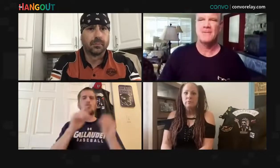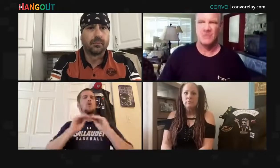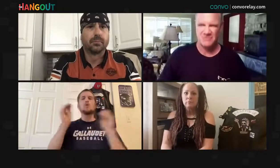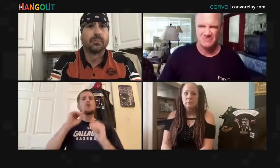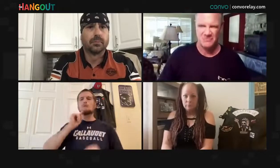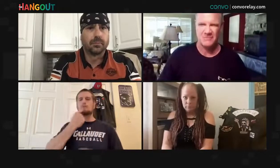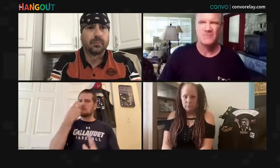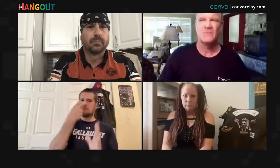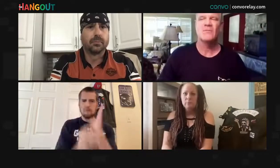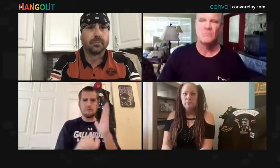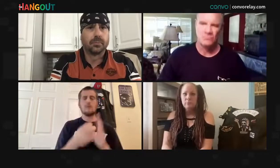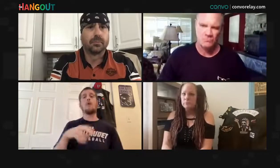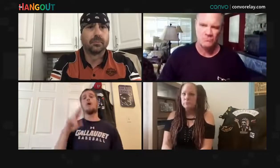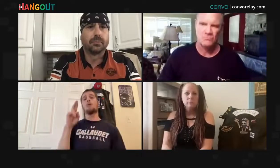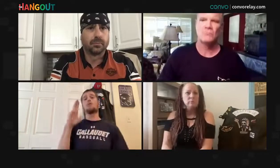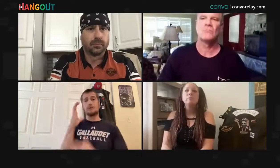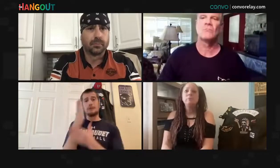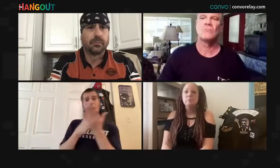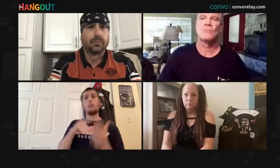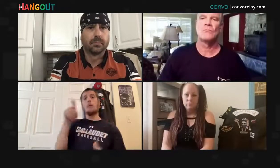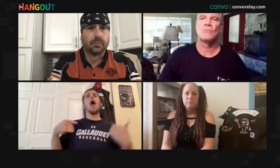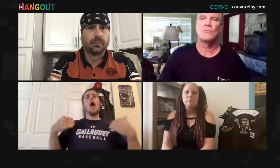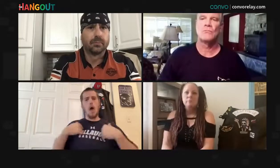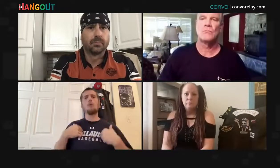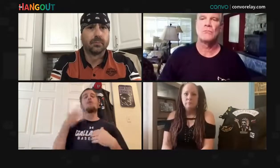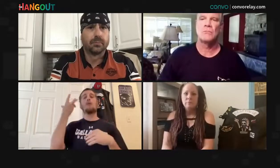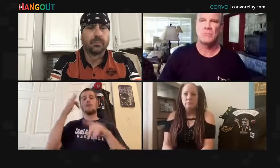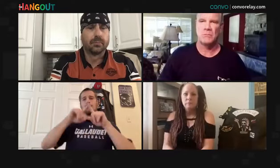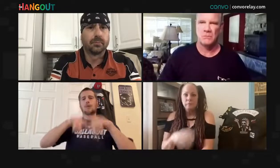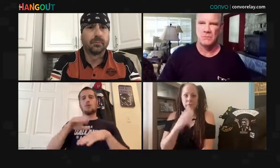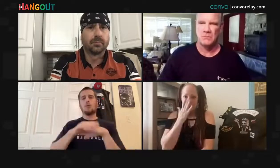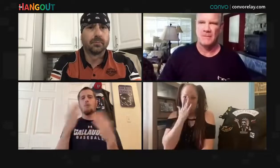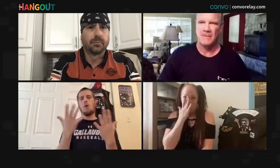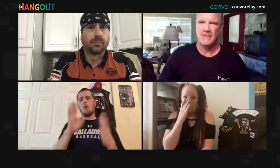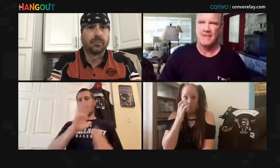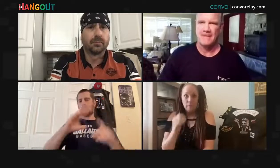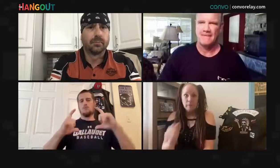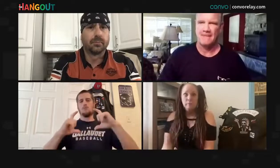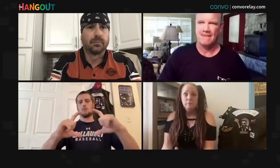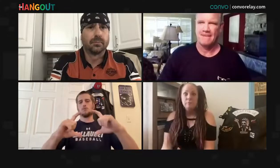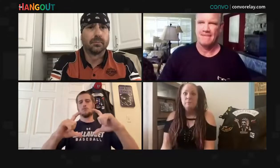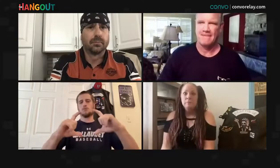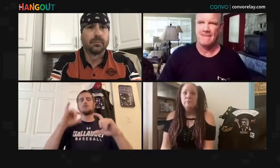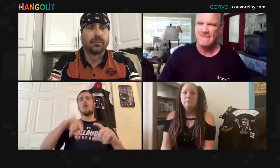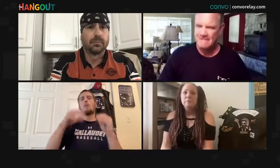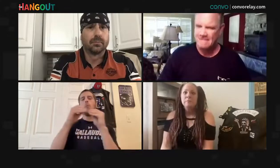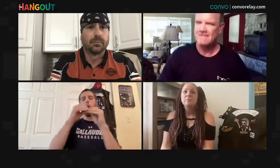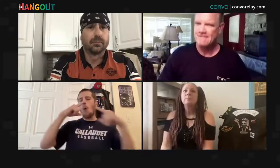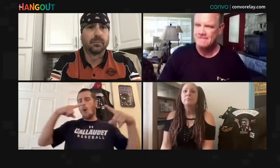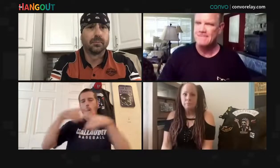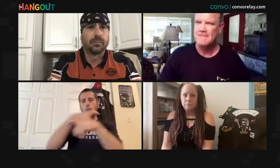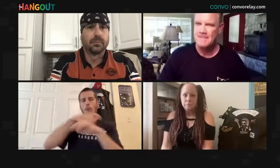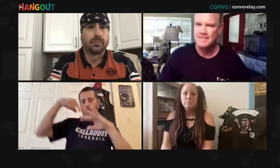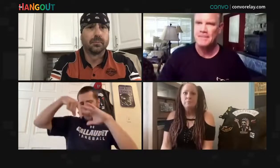EDB and GCDB. You don't really get into it completely. You don't have to go on all the meetings or anything, but it really is based